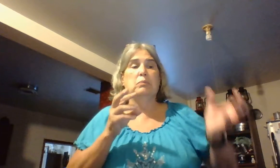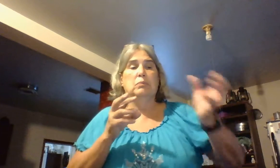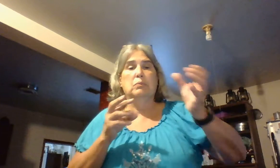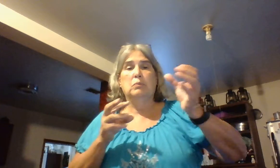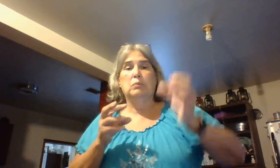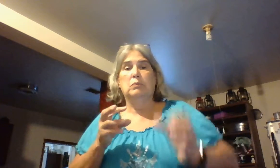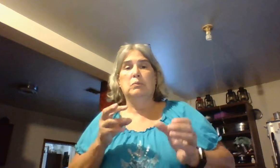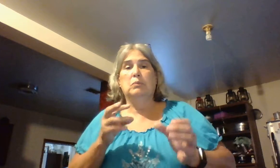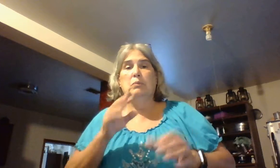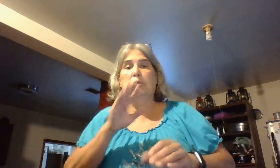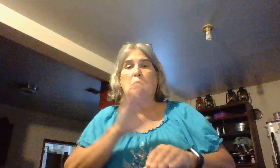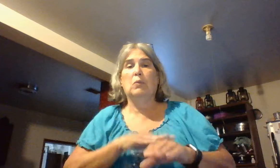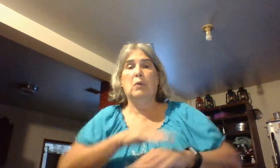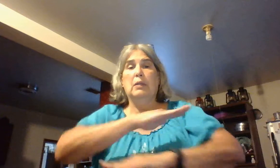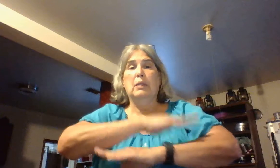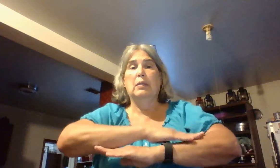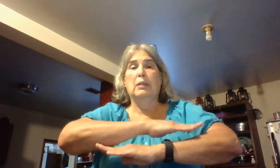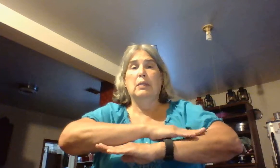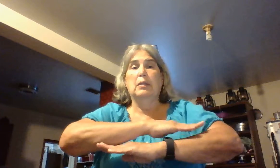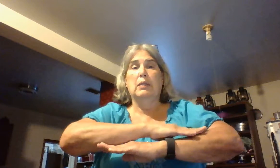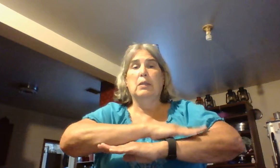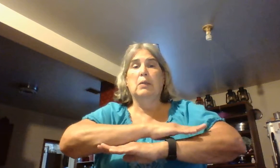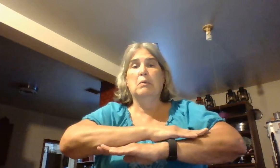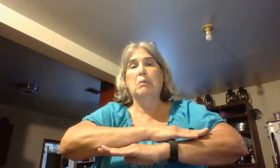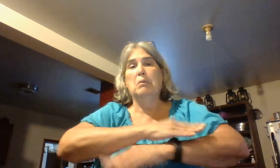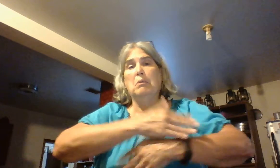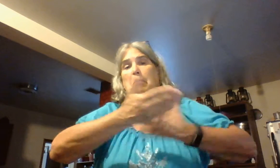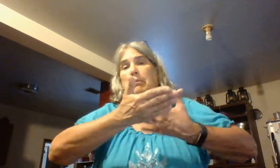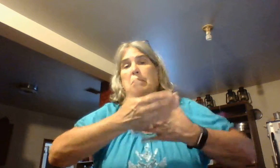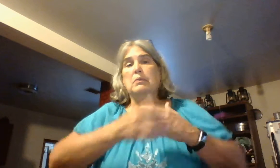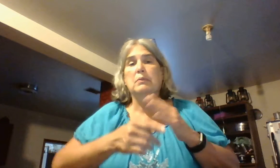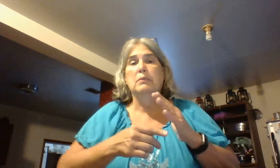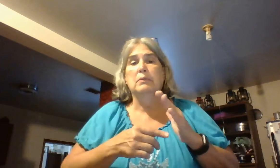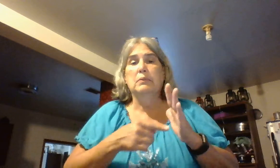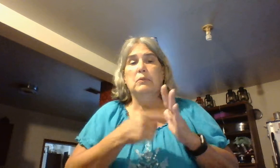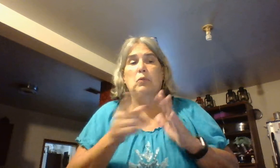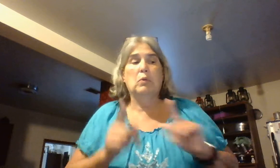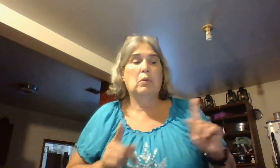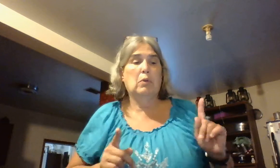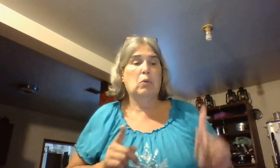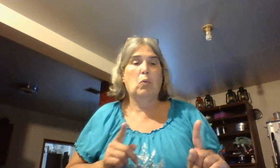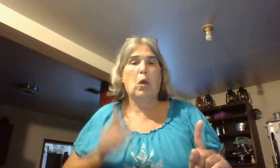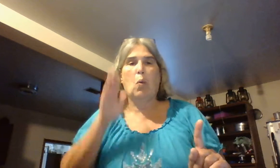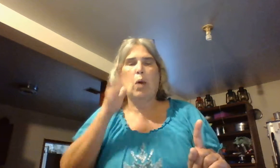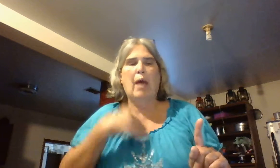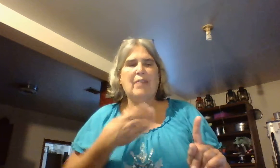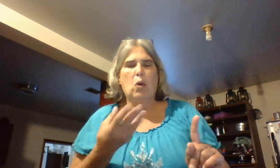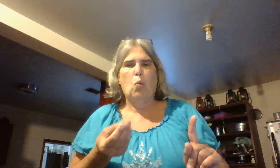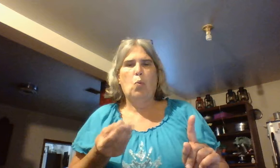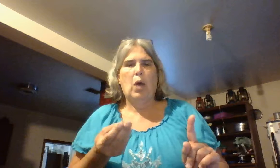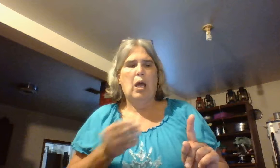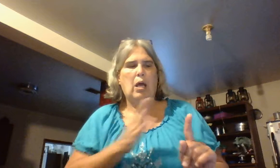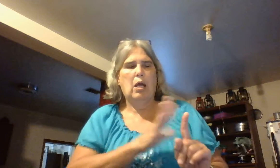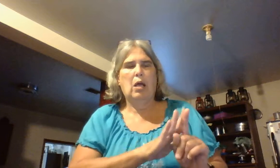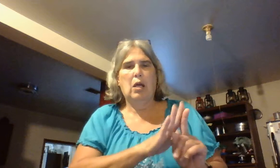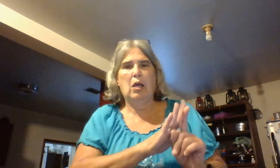a table or whatever, especially when sometimes you come back and then there's moisture all around the outside of it. I did this,